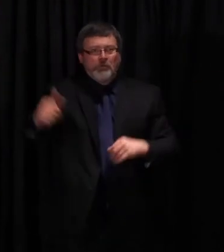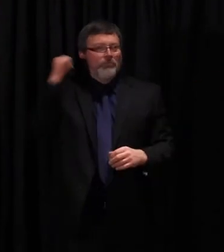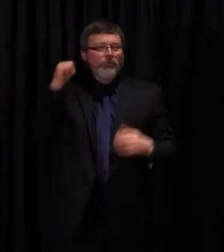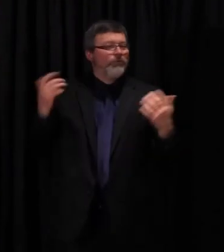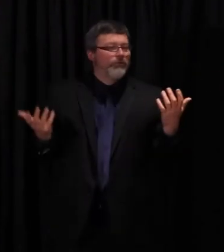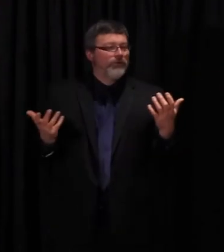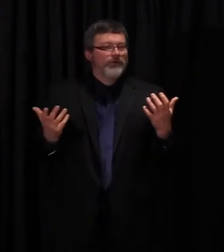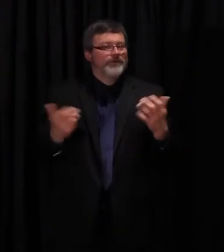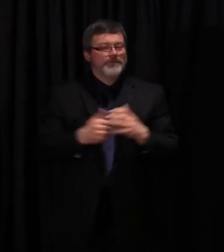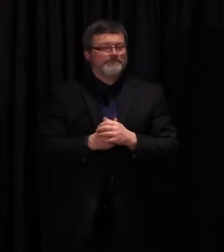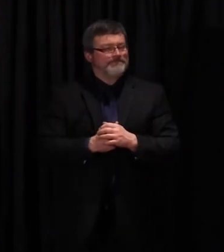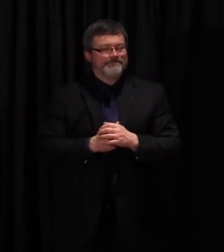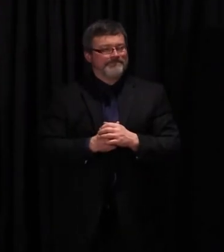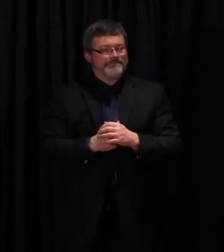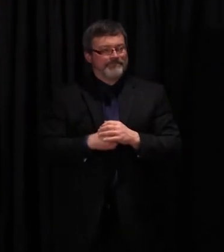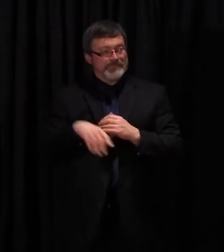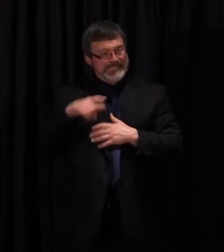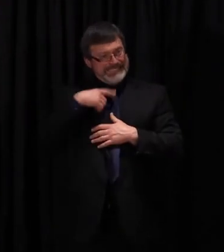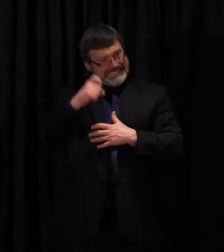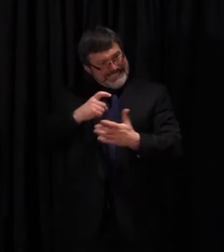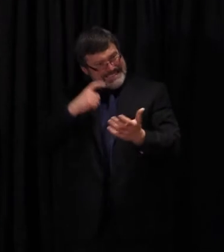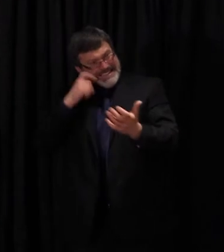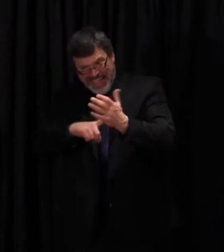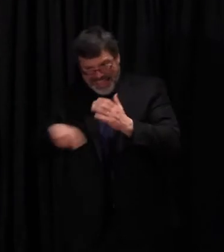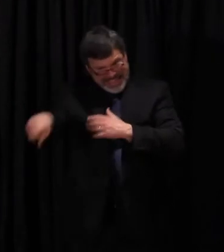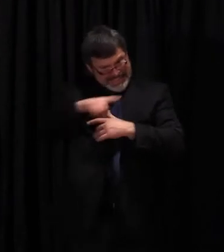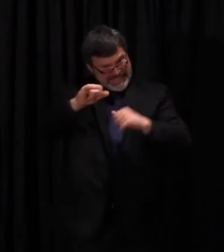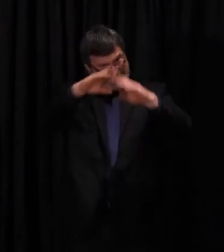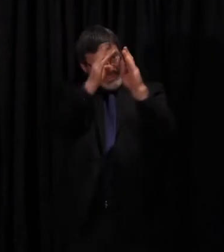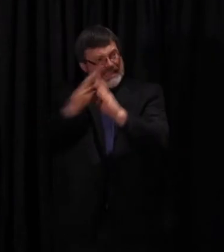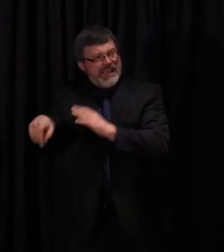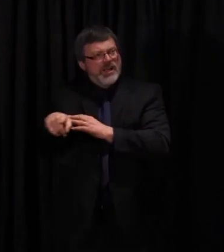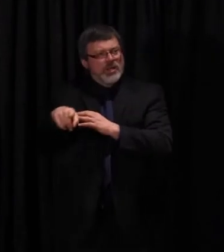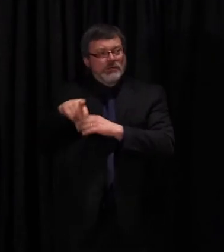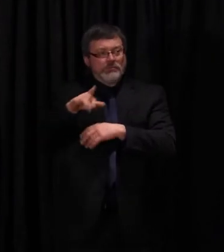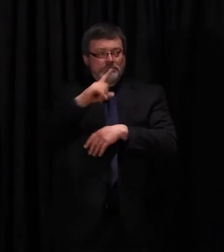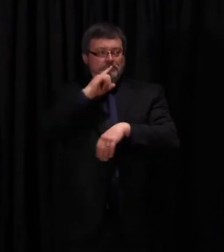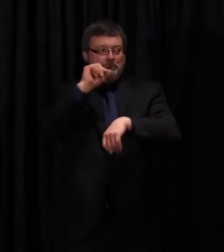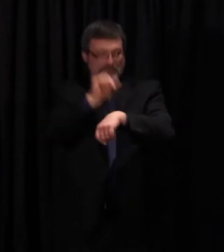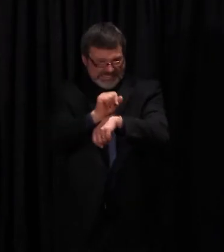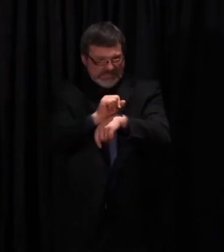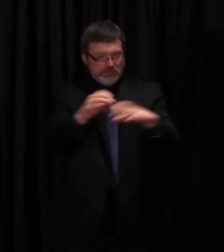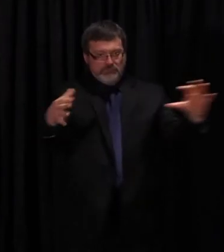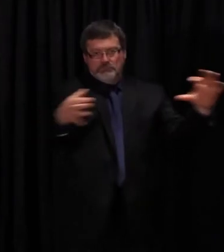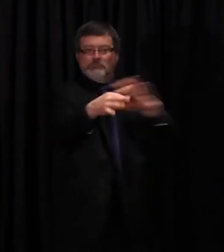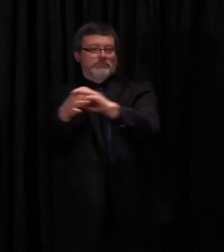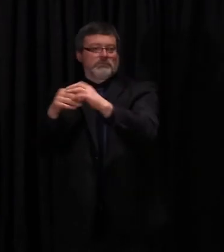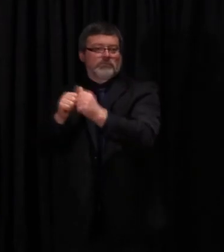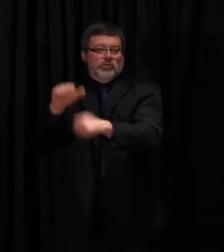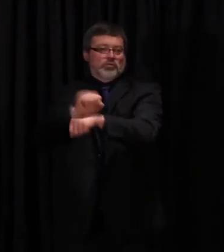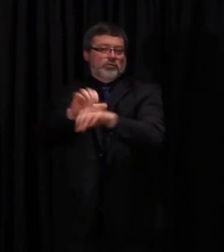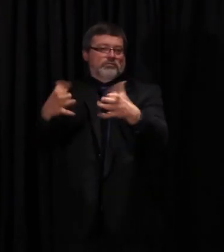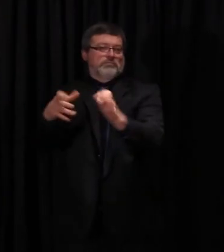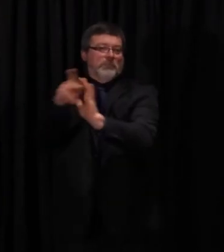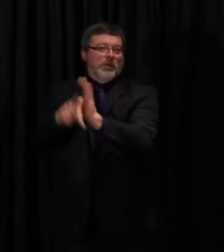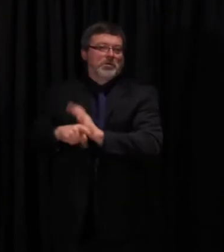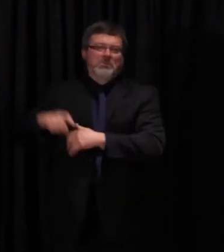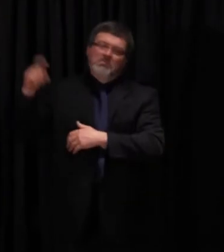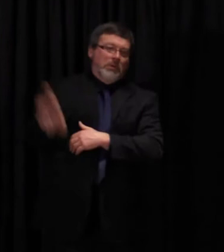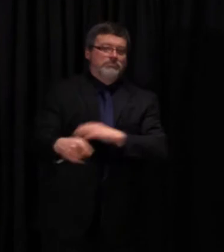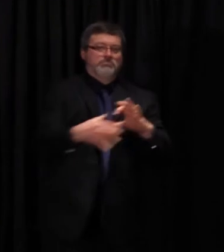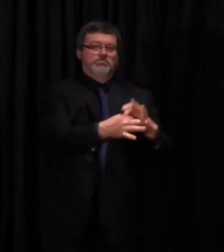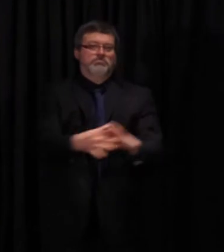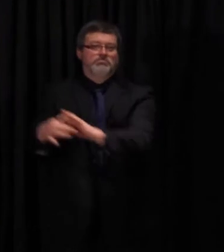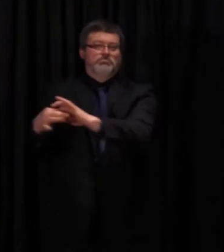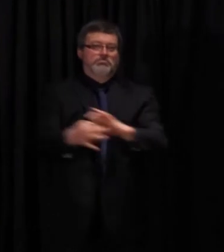We must recognize housing policy is workforce policy. If you'll work with me in budget adjustment